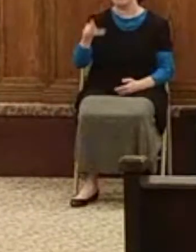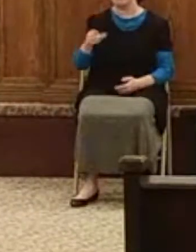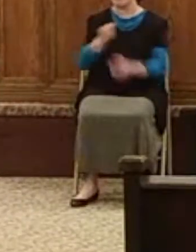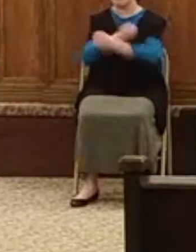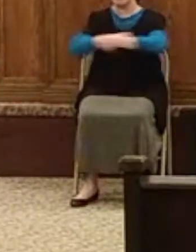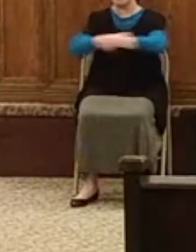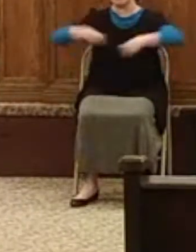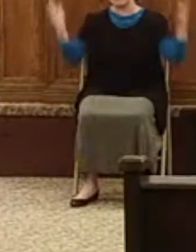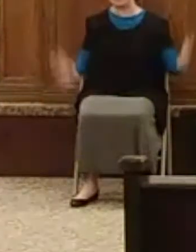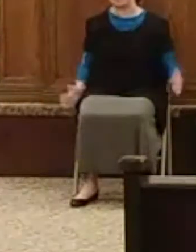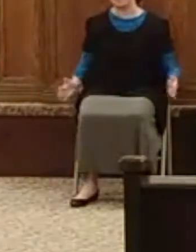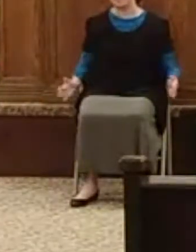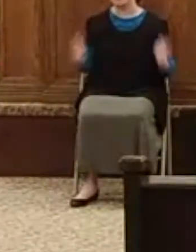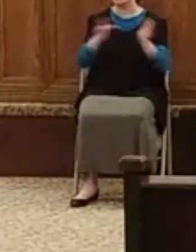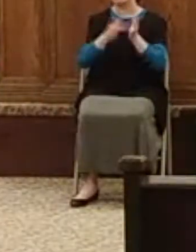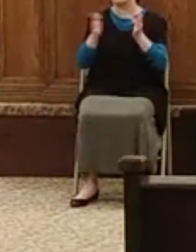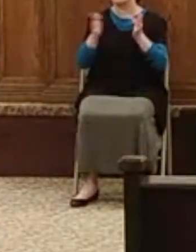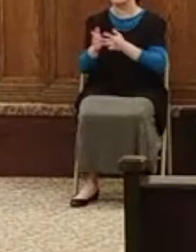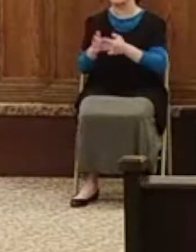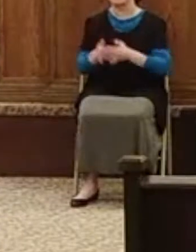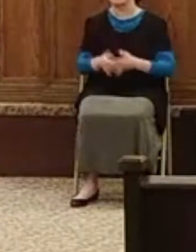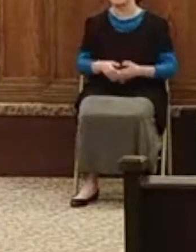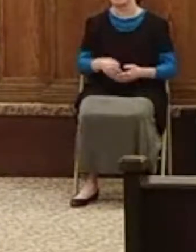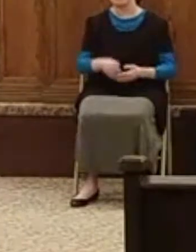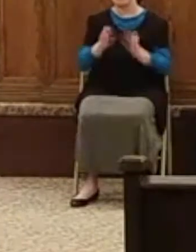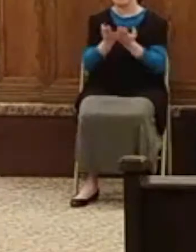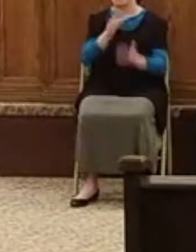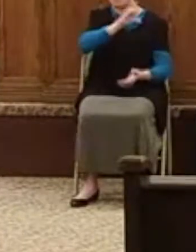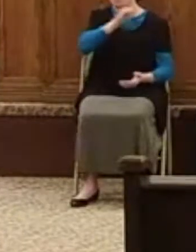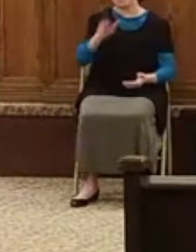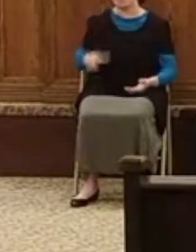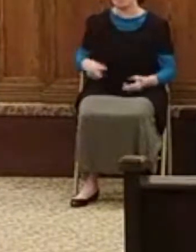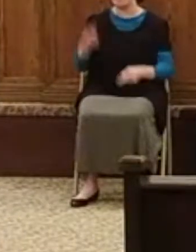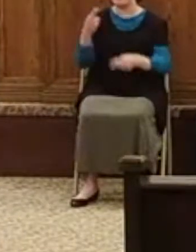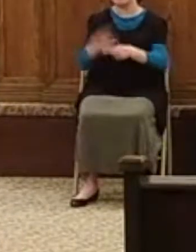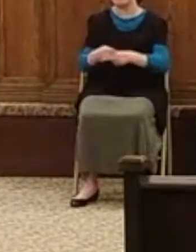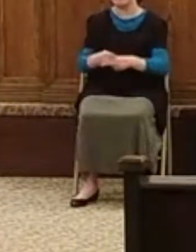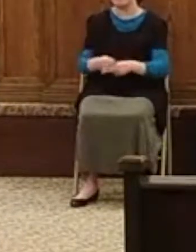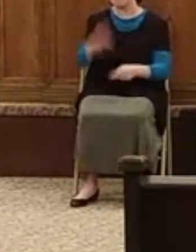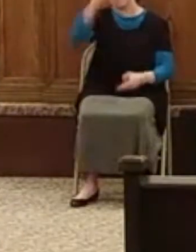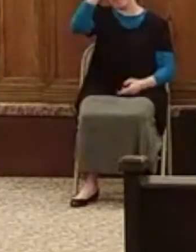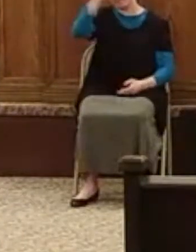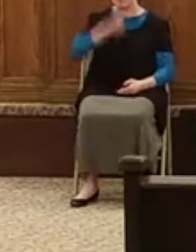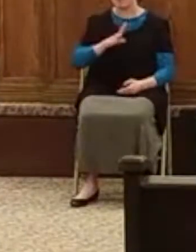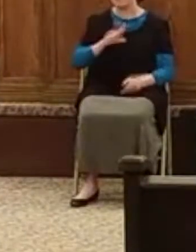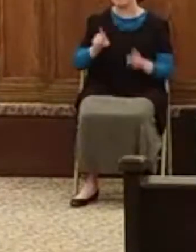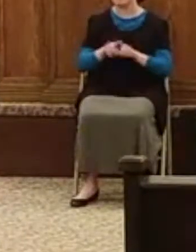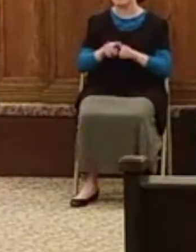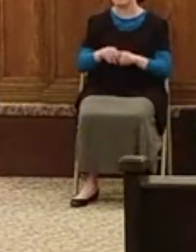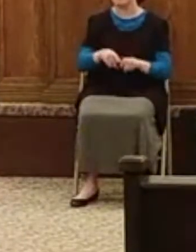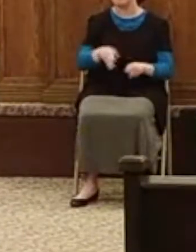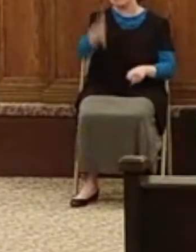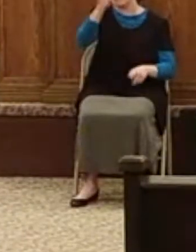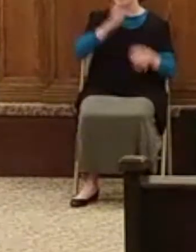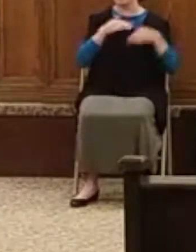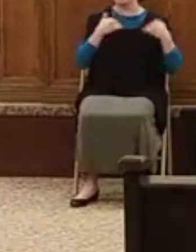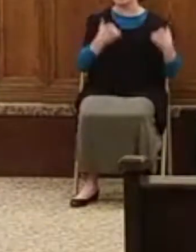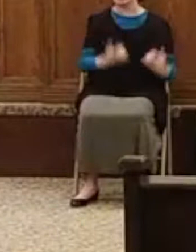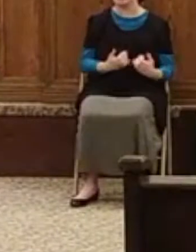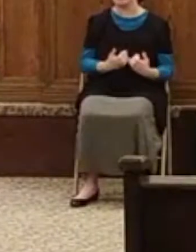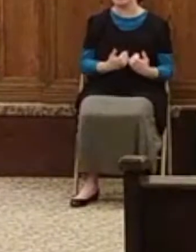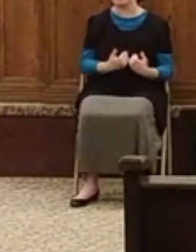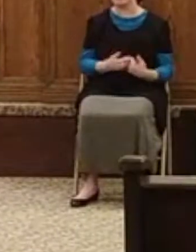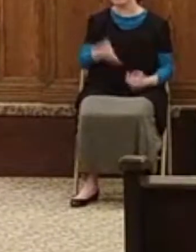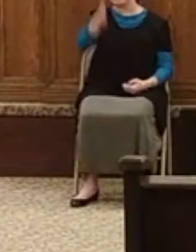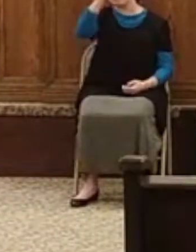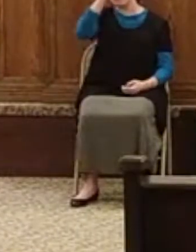Savior, Jesus. The word of the Lord refers to him as a man after God's own heart. Yes, sir. Yes,